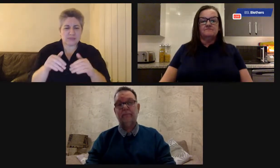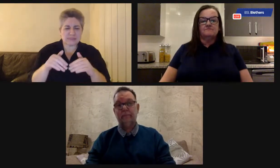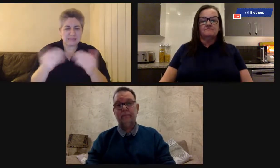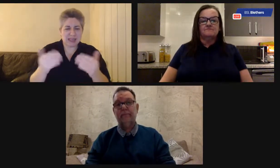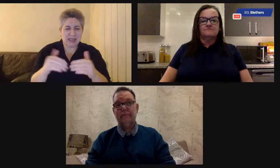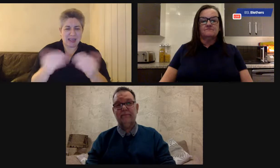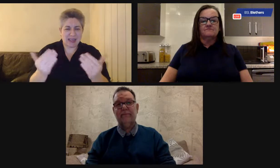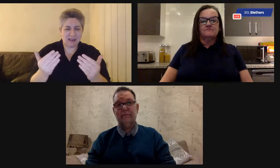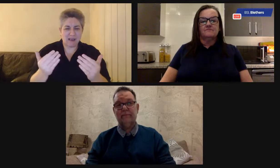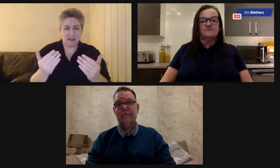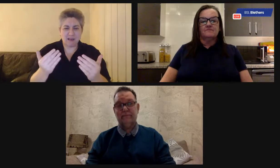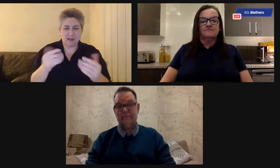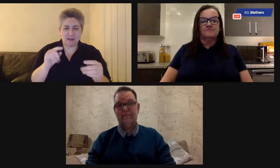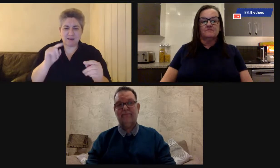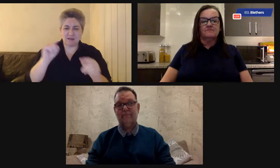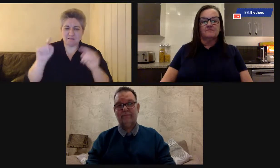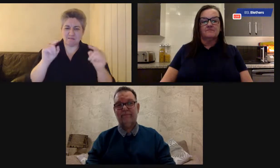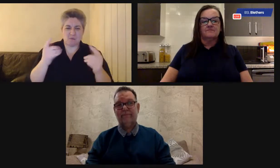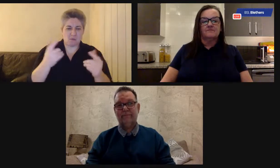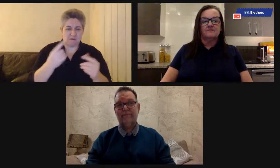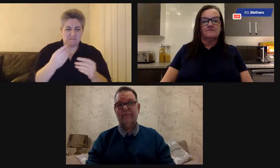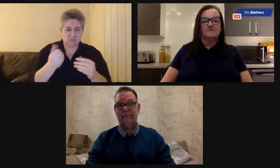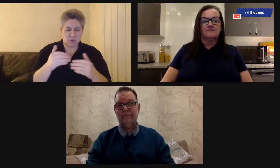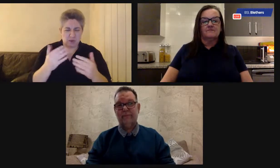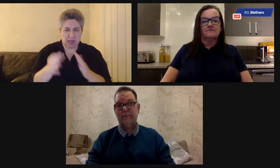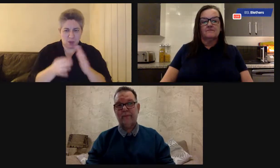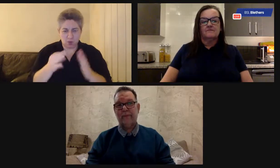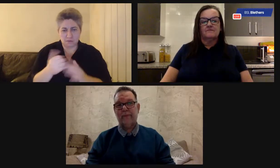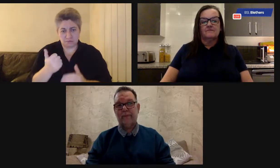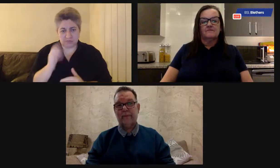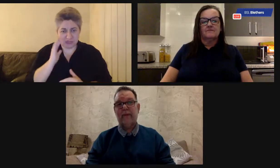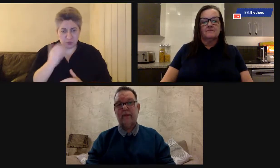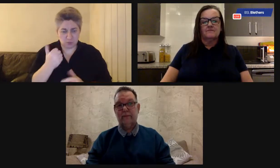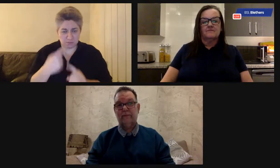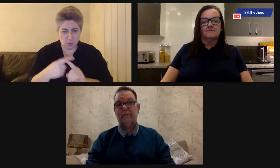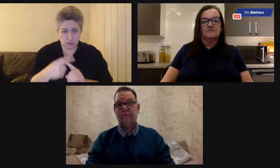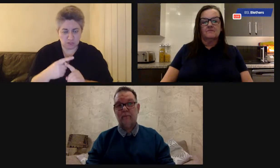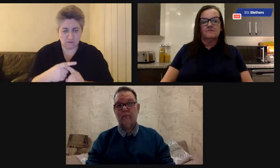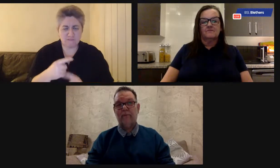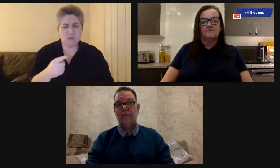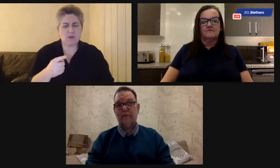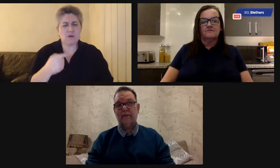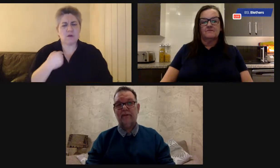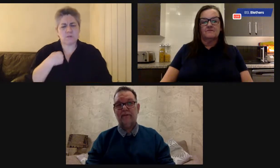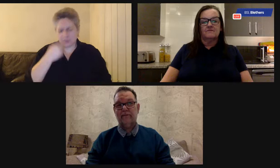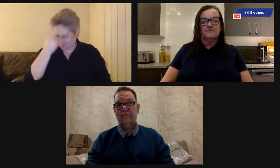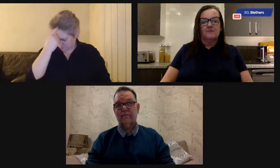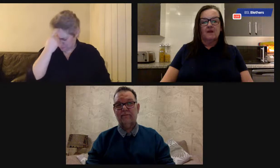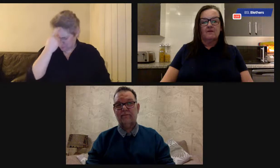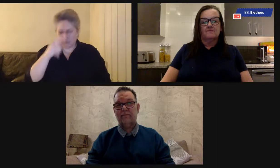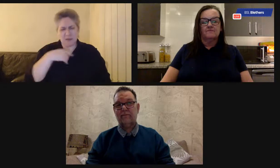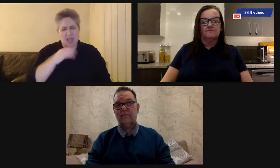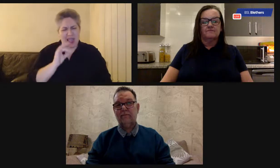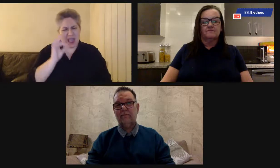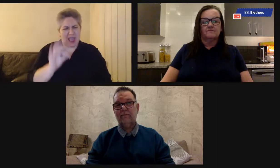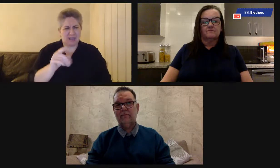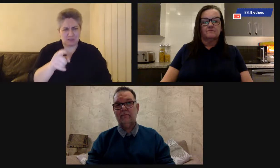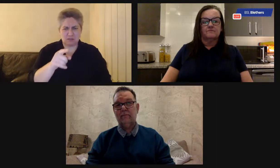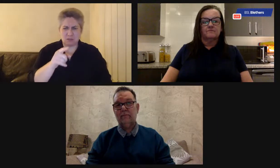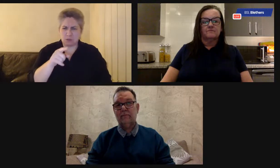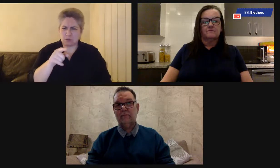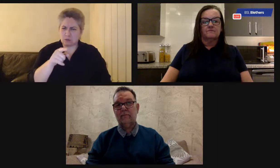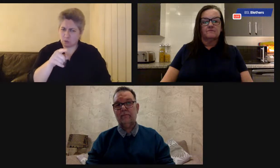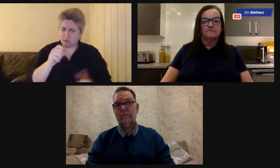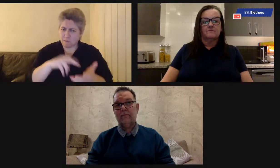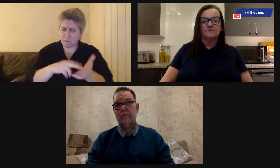Oh, that sounds lovely. So, really for this year, it'll be an event and then small